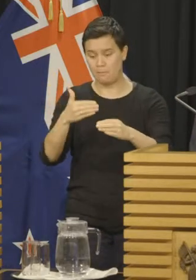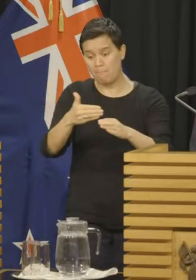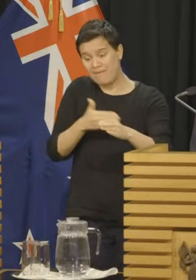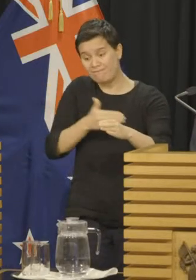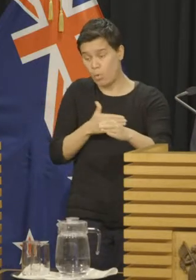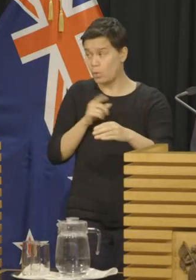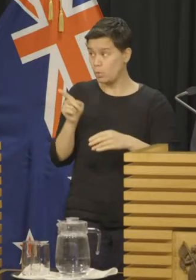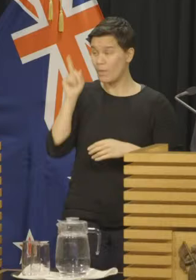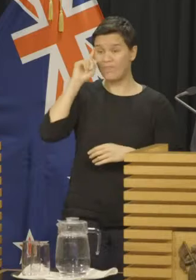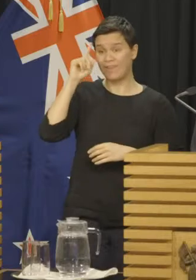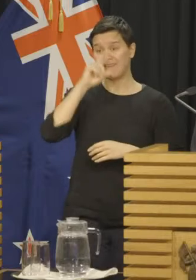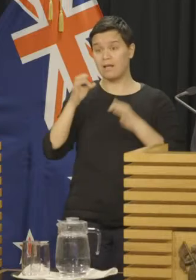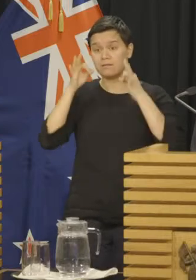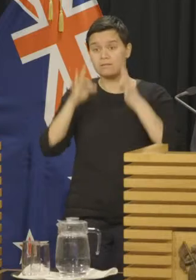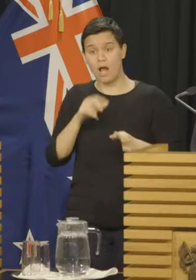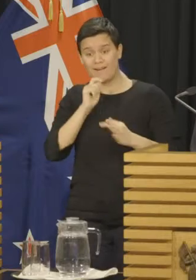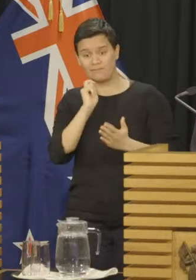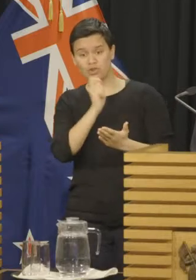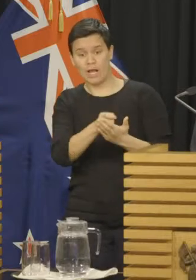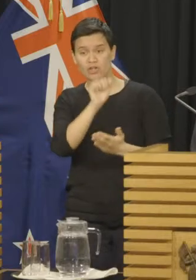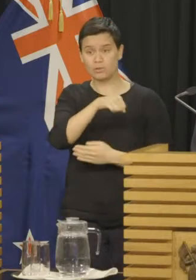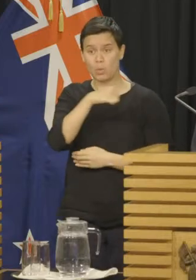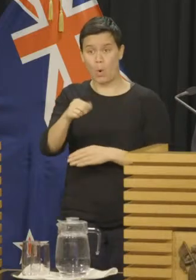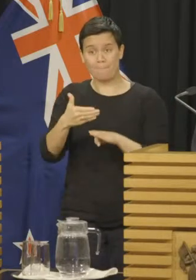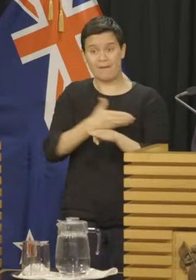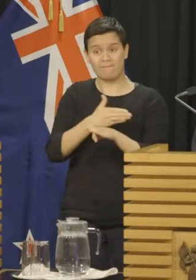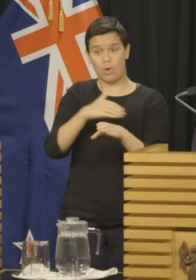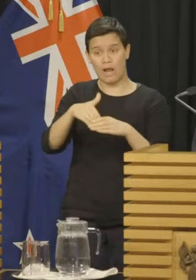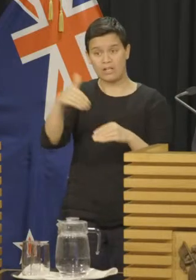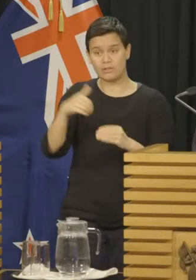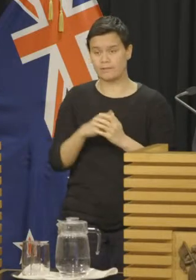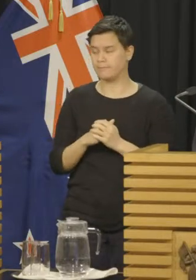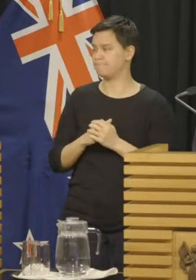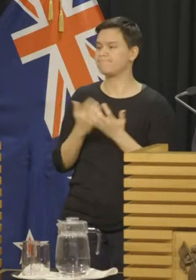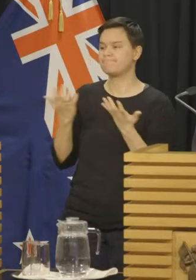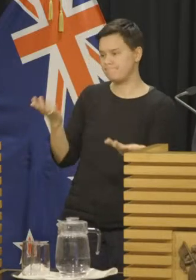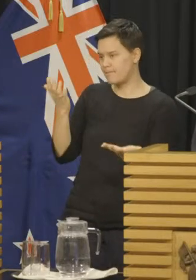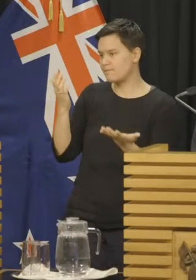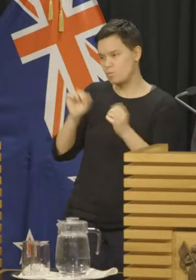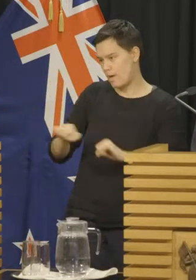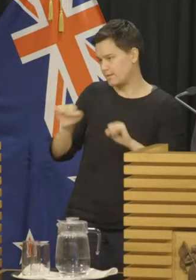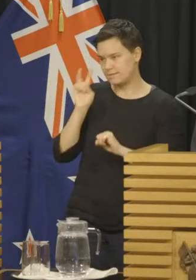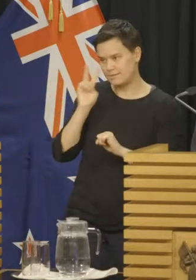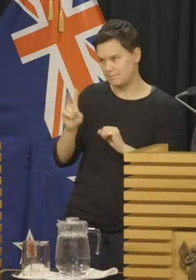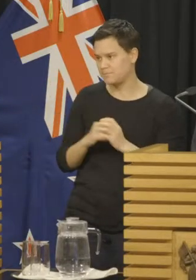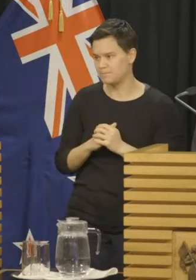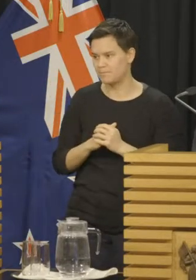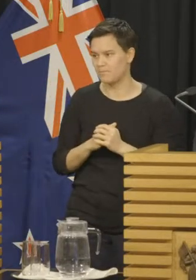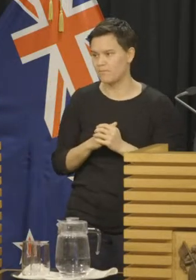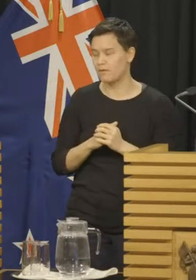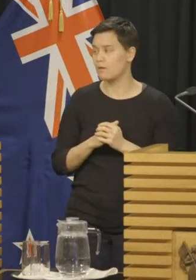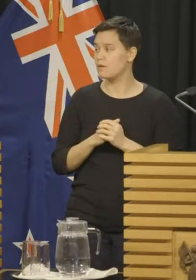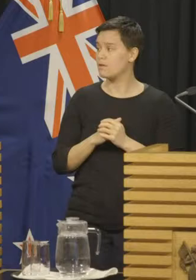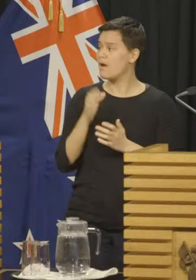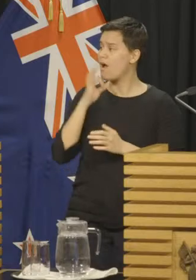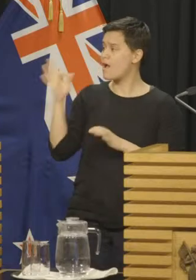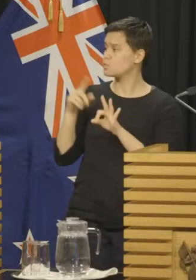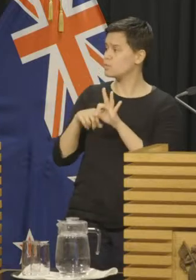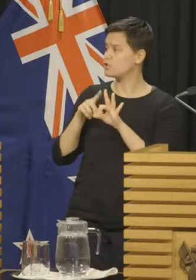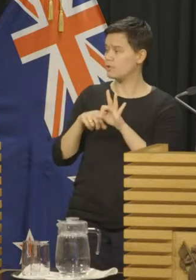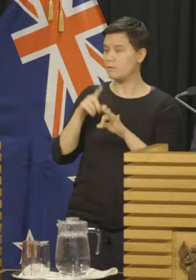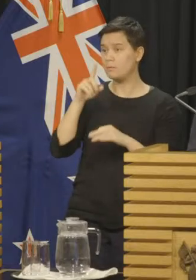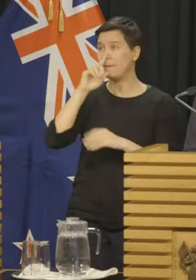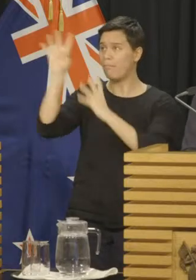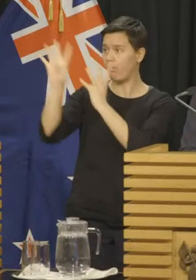made. Jessica. Will you then have to plan for the influx of people Again, coming in? you'll have seen that we're already managing